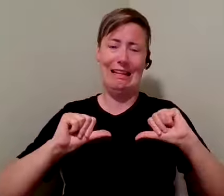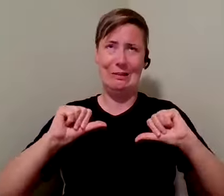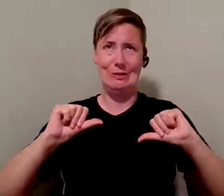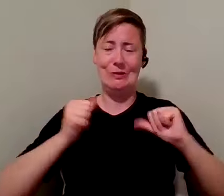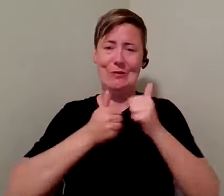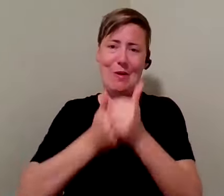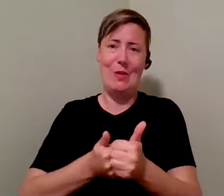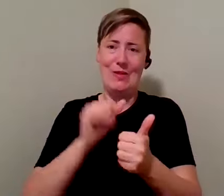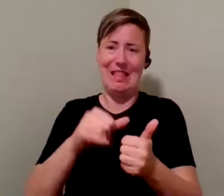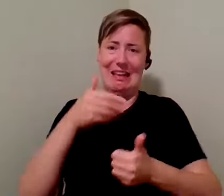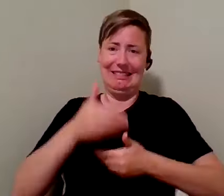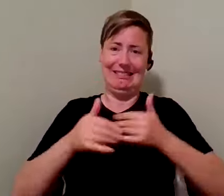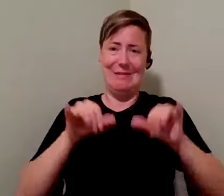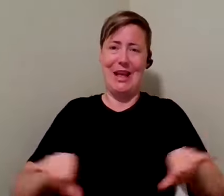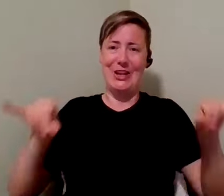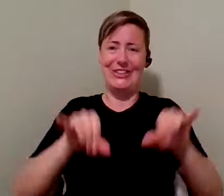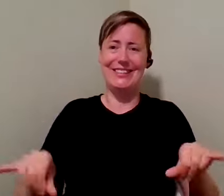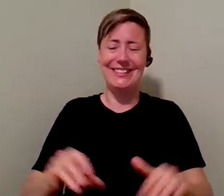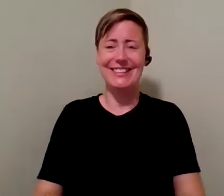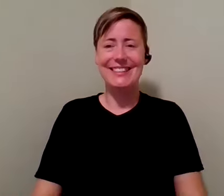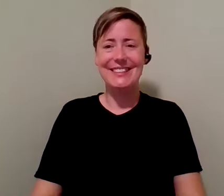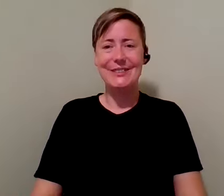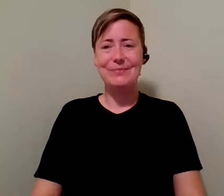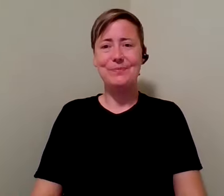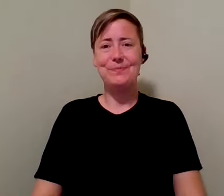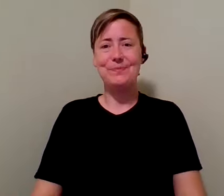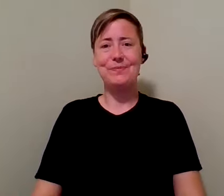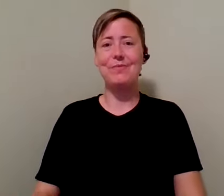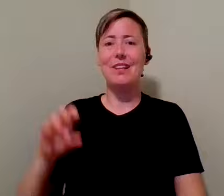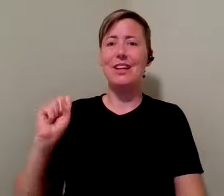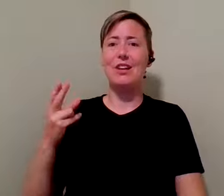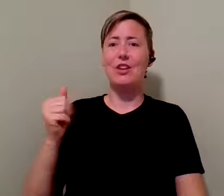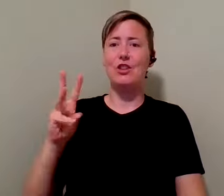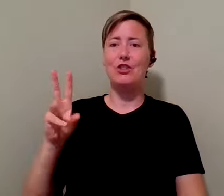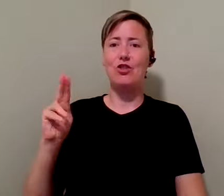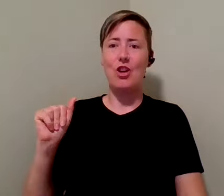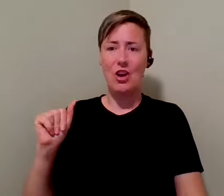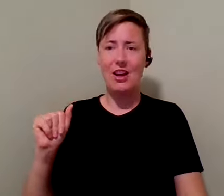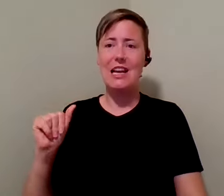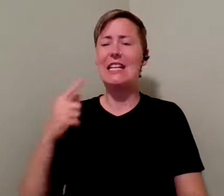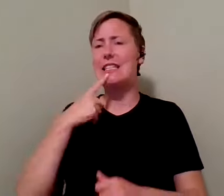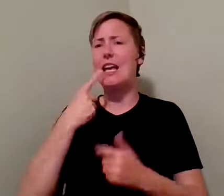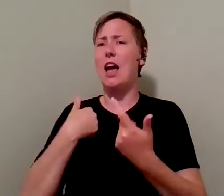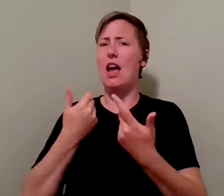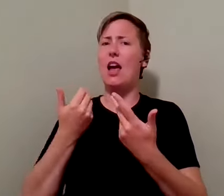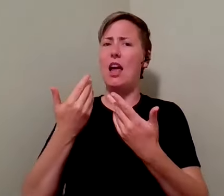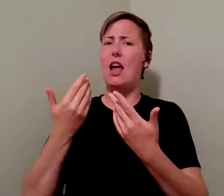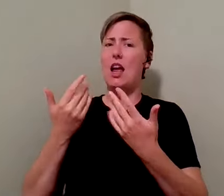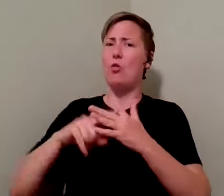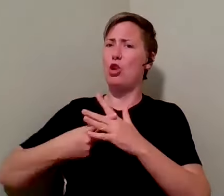script. Now, when Shona introduced me, she said, Roy from India, was originally from New York. So that's a little bit of a mix-up, because